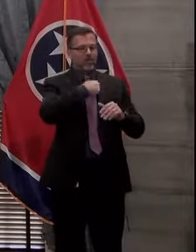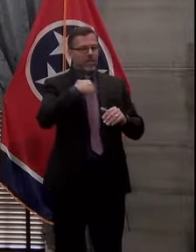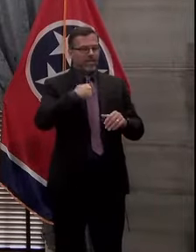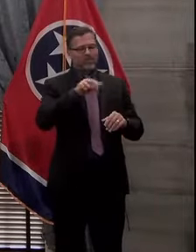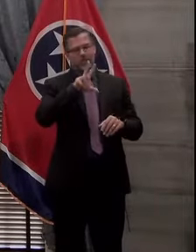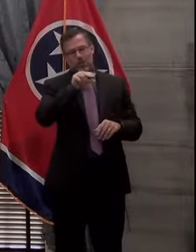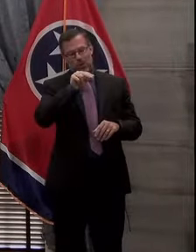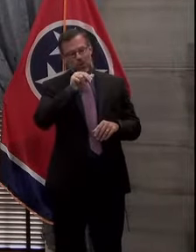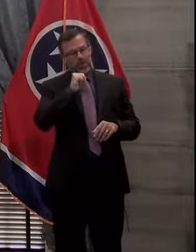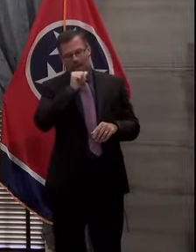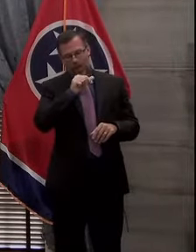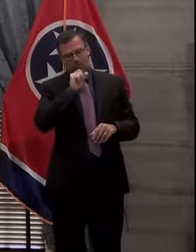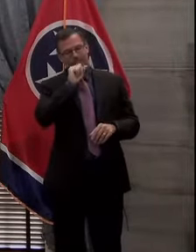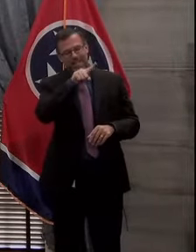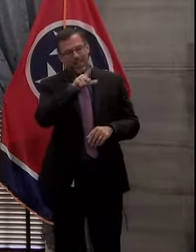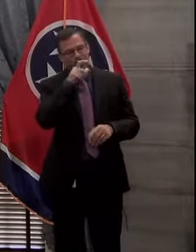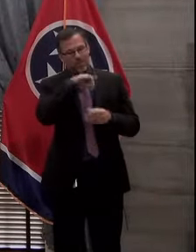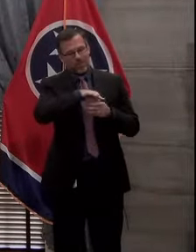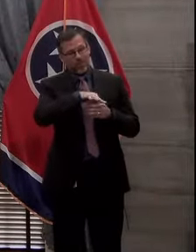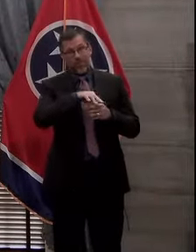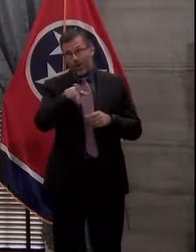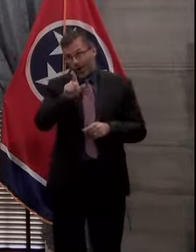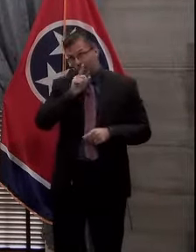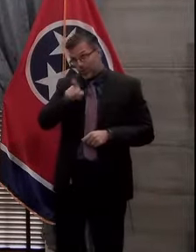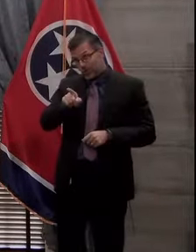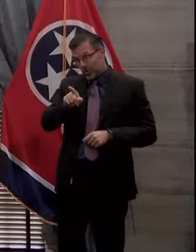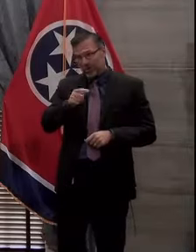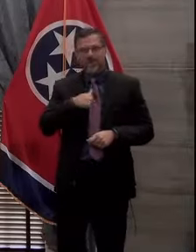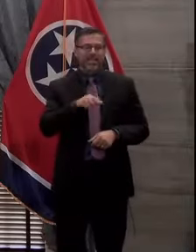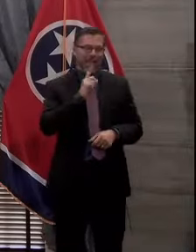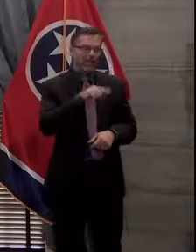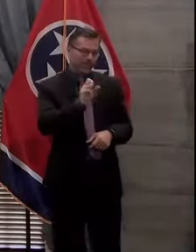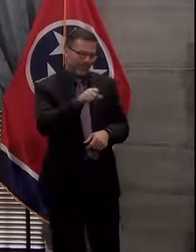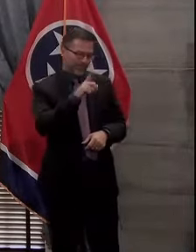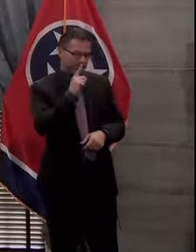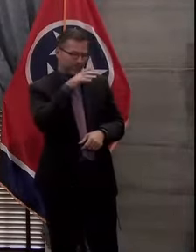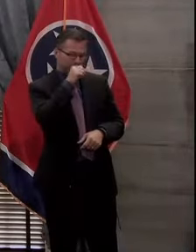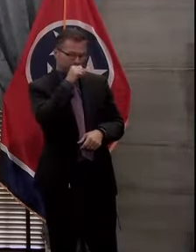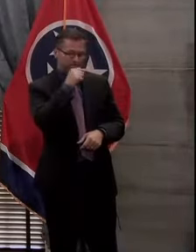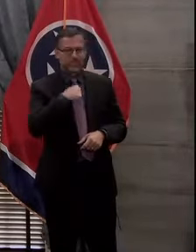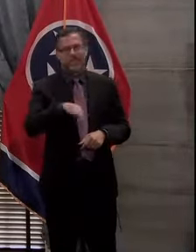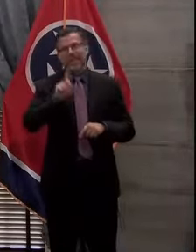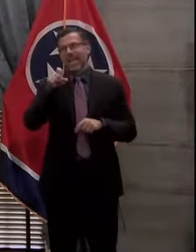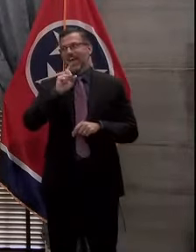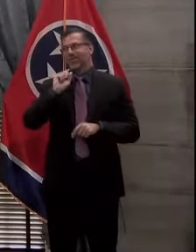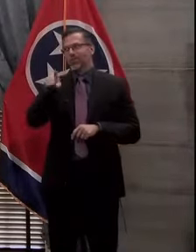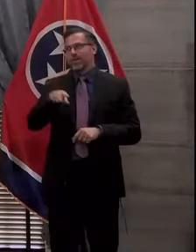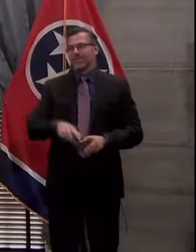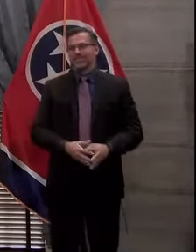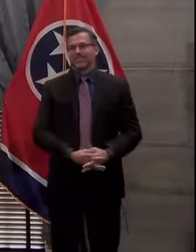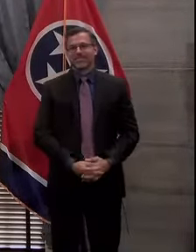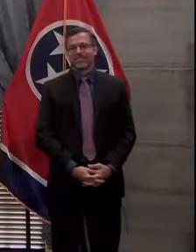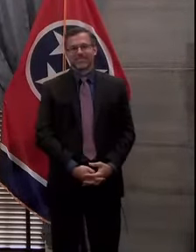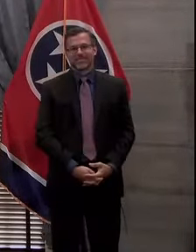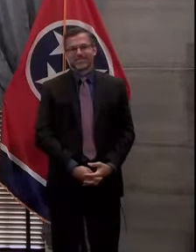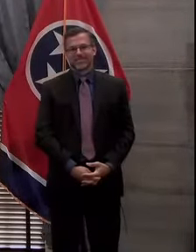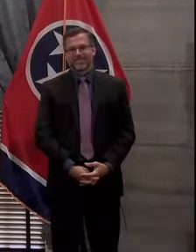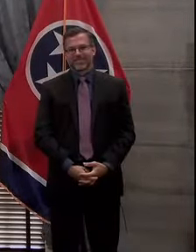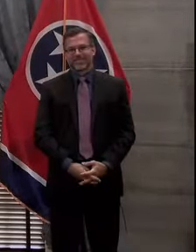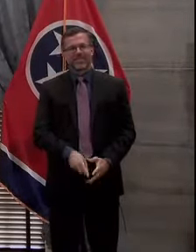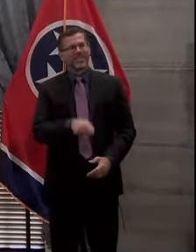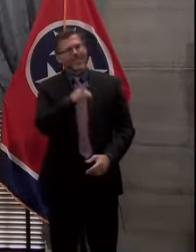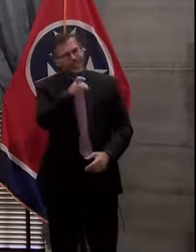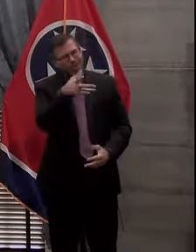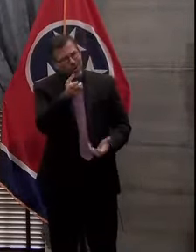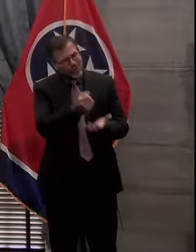I'm not sharing who I voted for. Are you sure? I'm sure. All right, just have to ask. Also wanted to ask you about- You didn't really want to waste